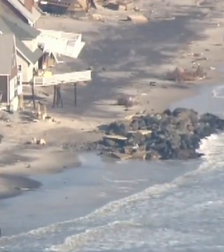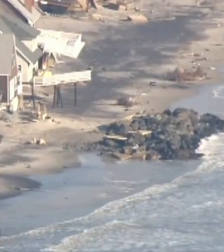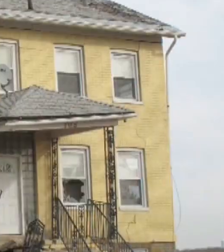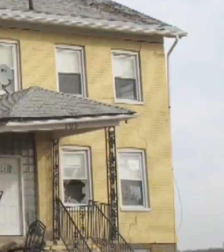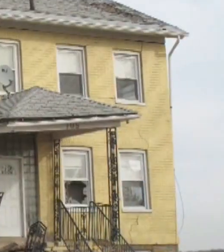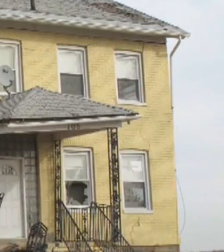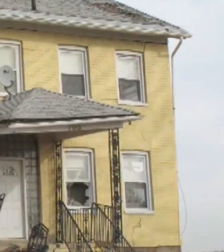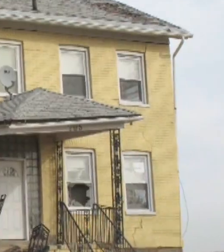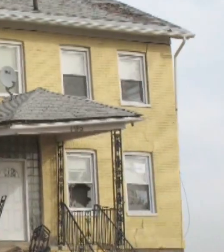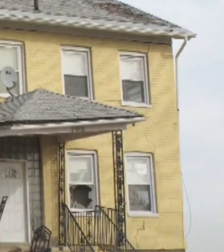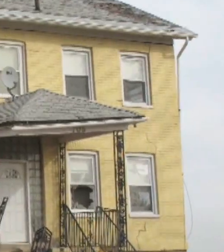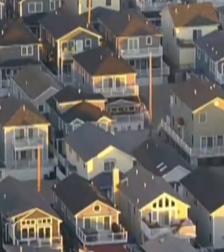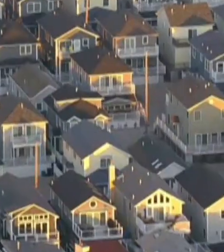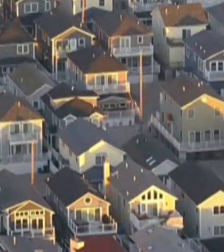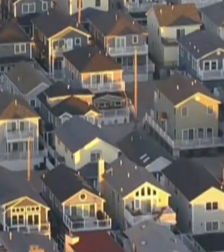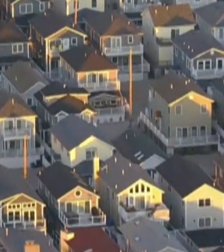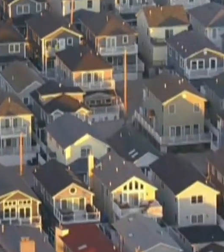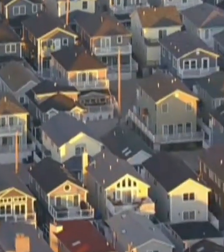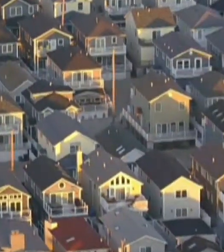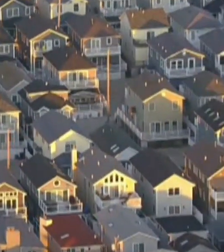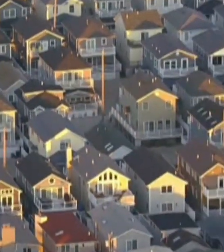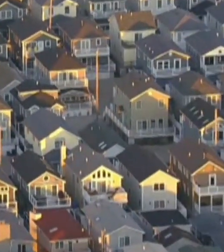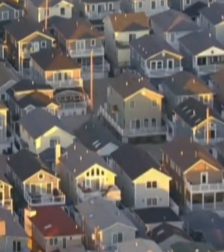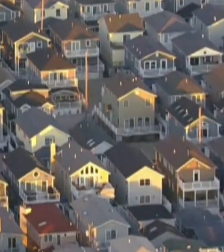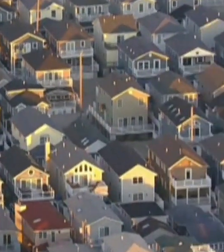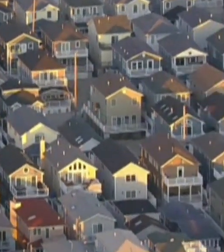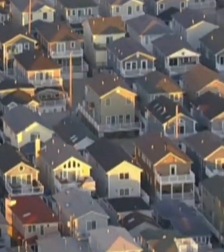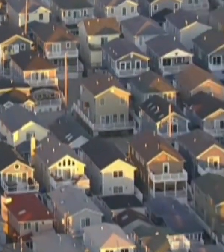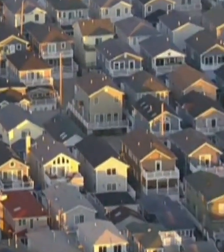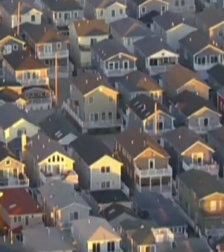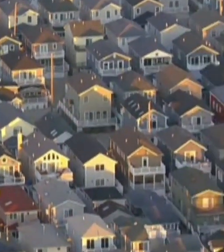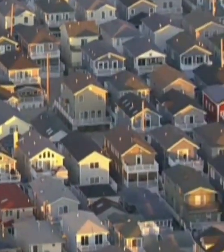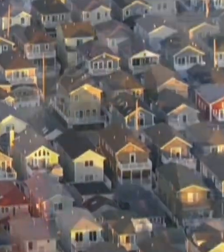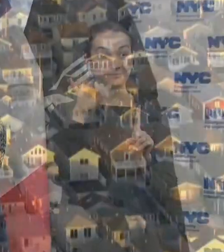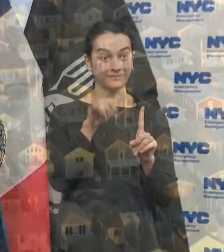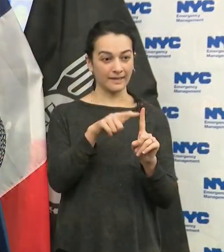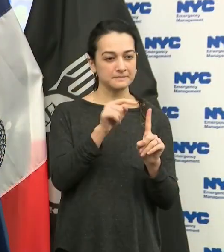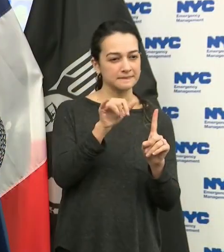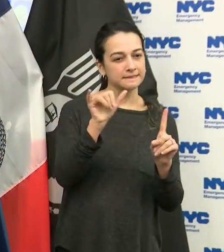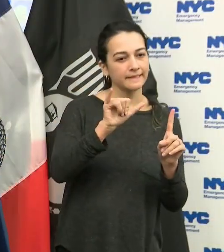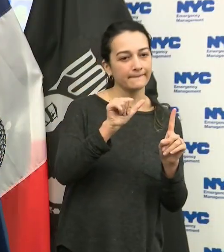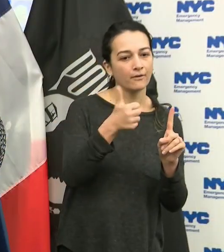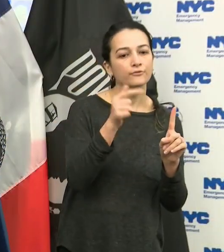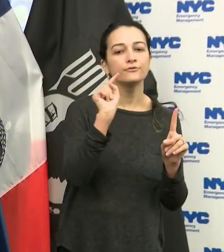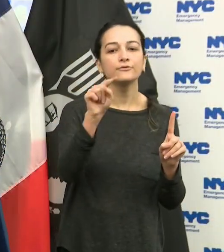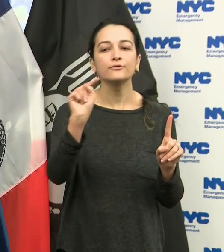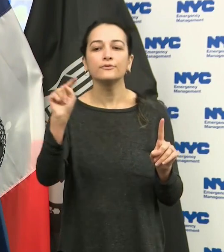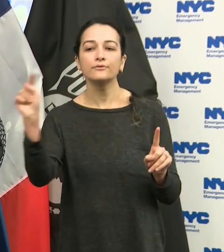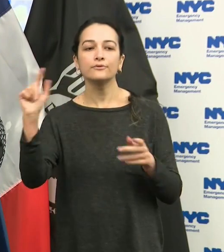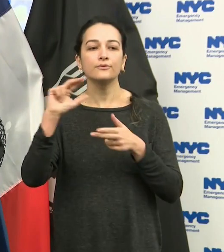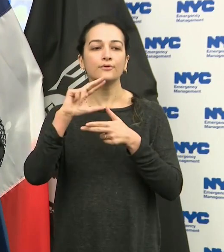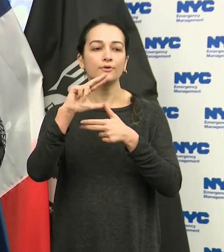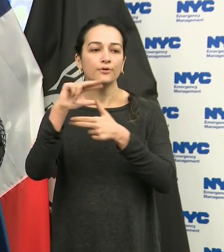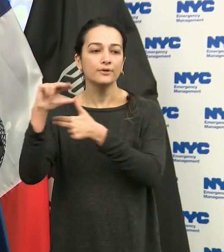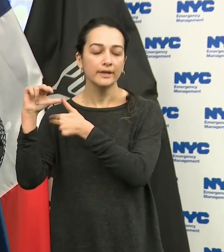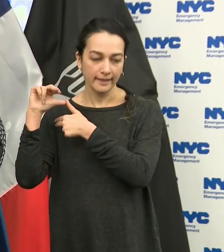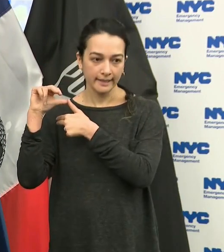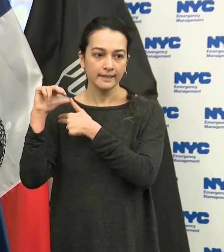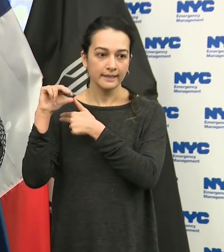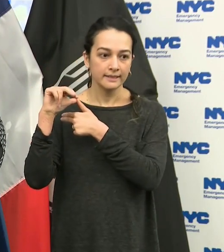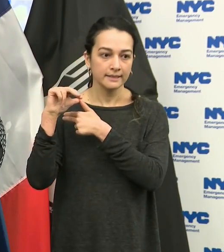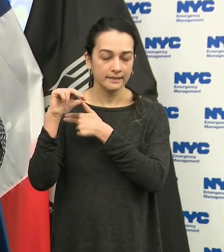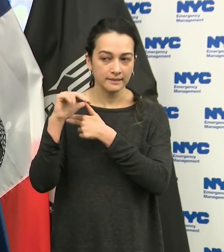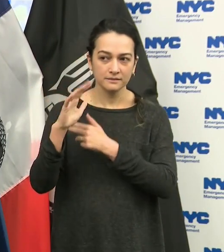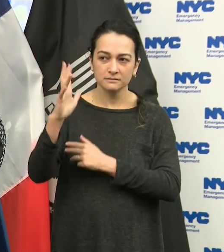of homes and left many without power for over a week. These storms have taught us many lessons. One of the most important is that it's never